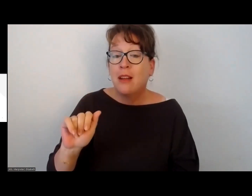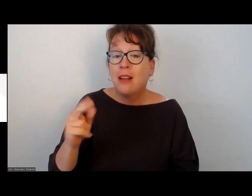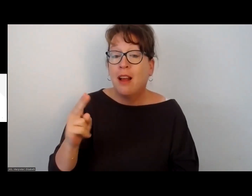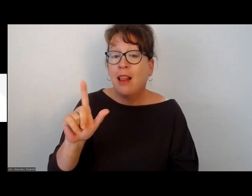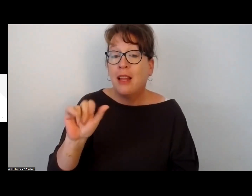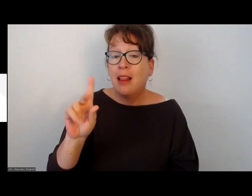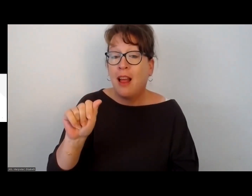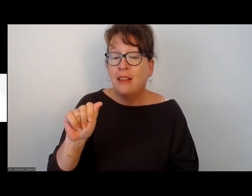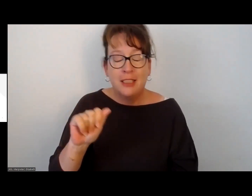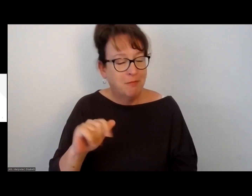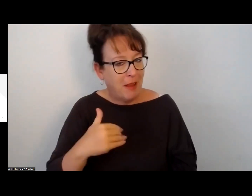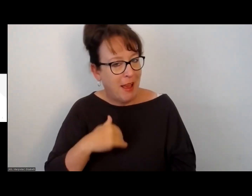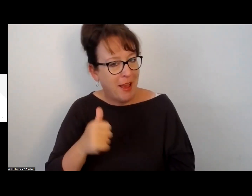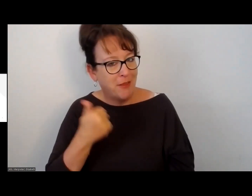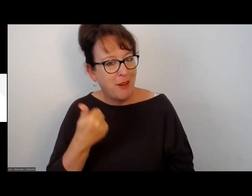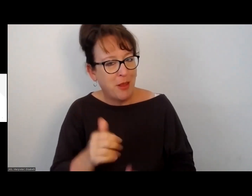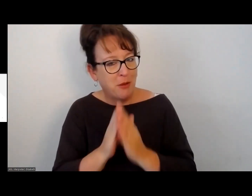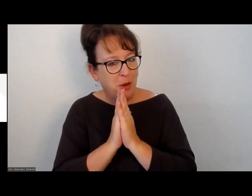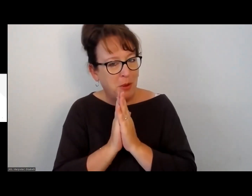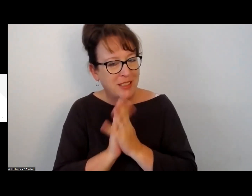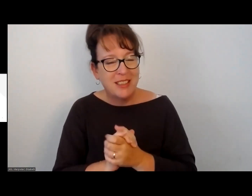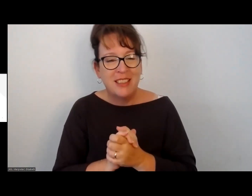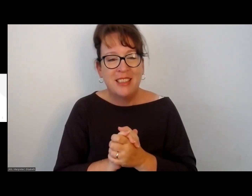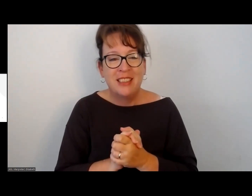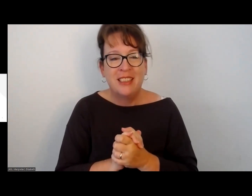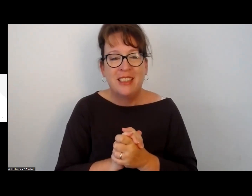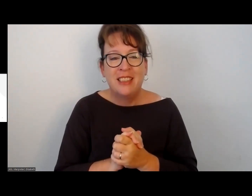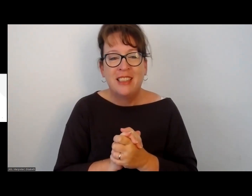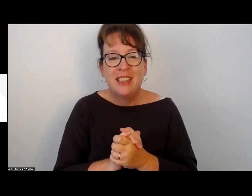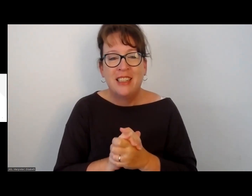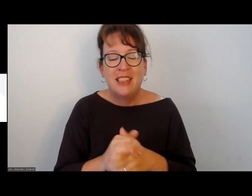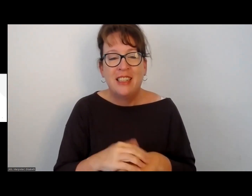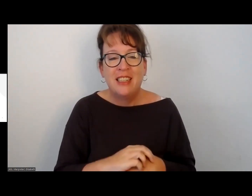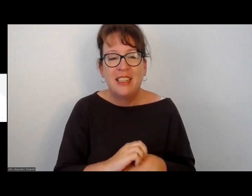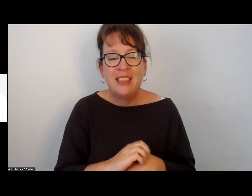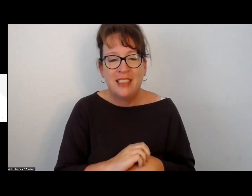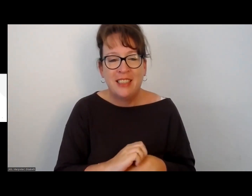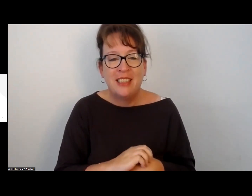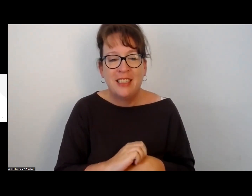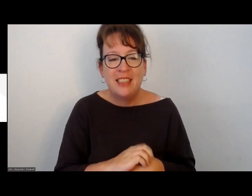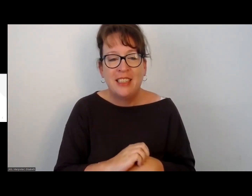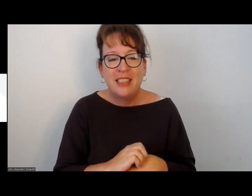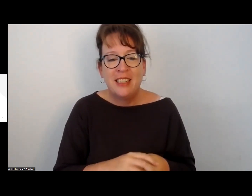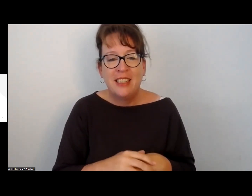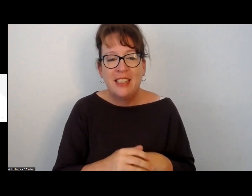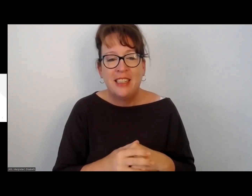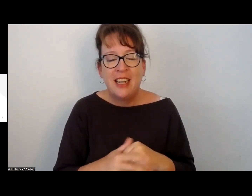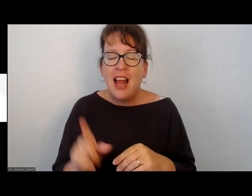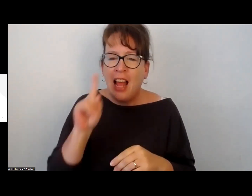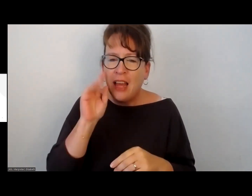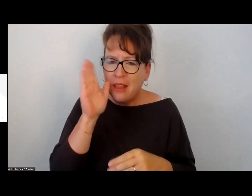Another request. Okay. Actually, I'm not sorry, but I think it would be helpful,